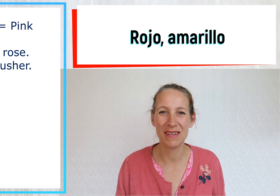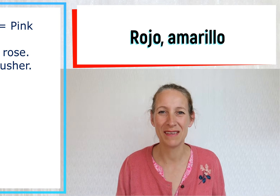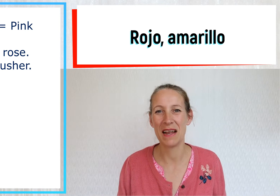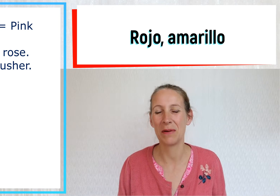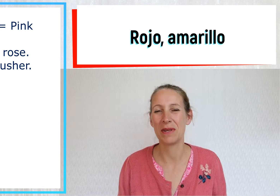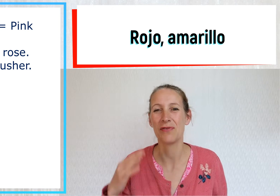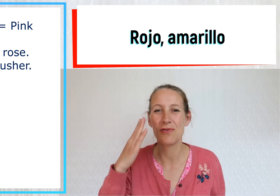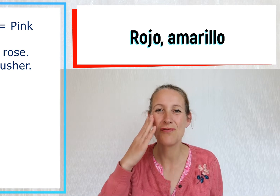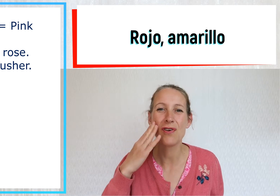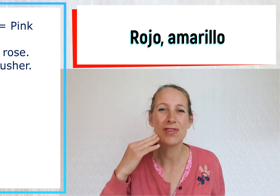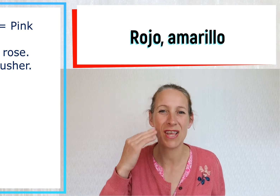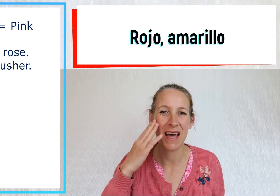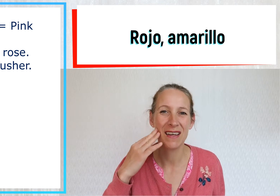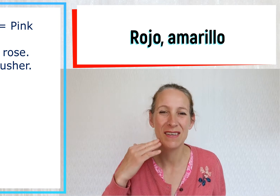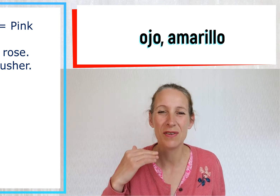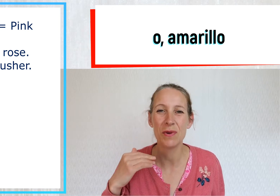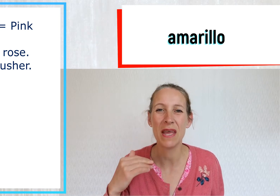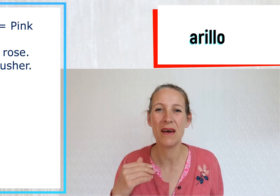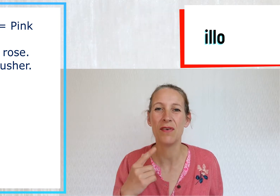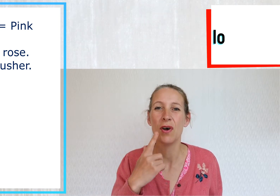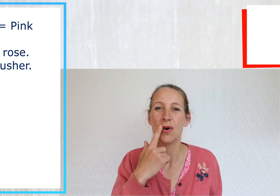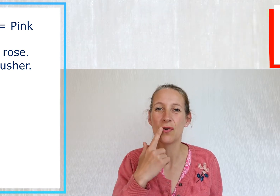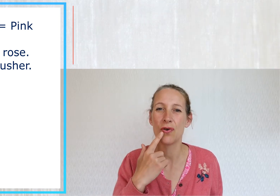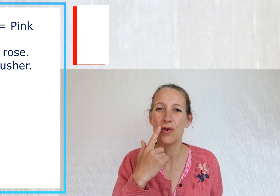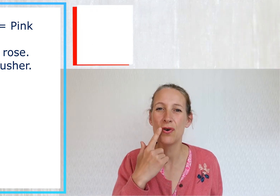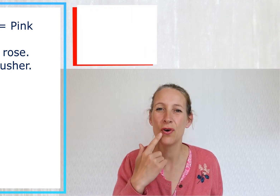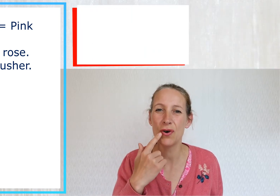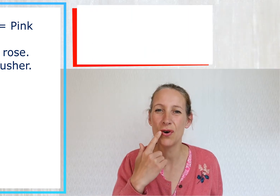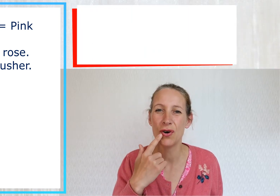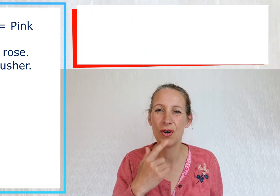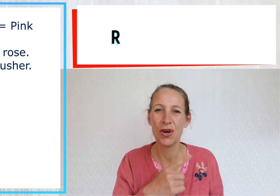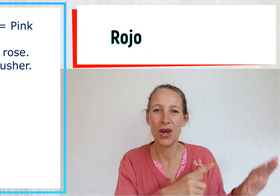Sign Language, rosa. So we have rojo,